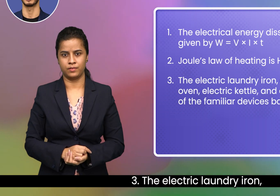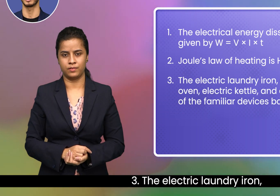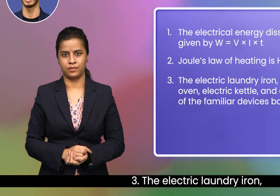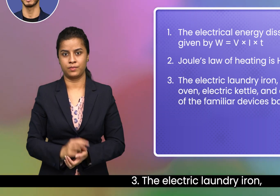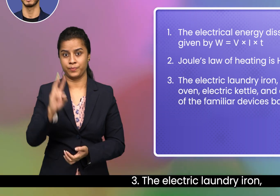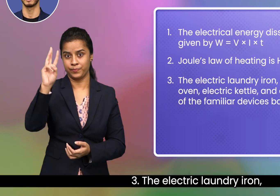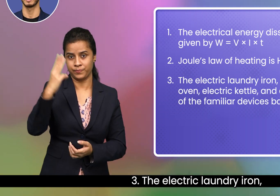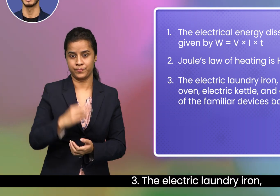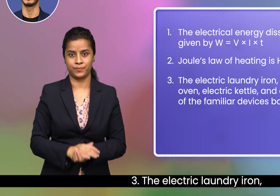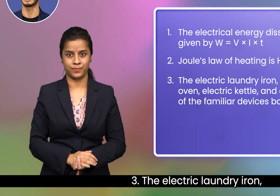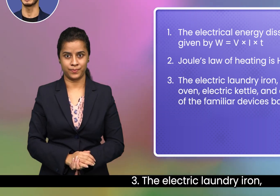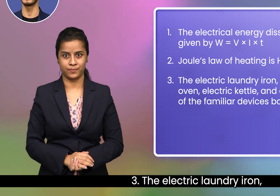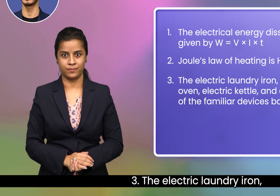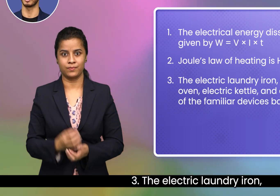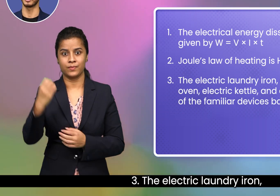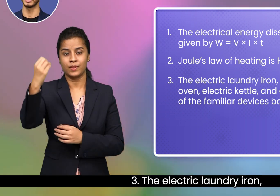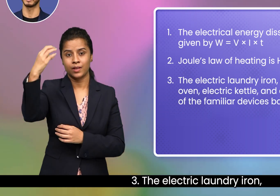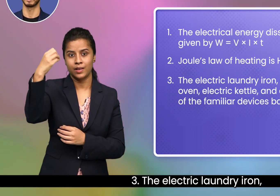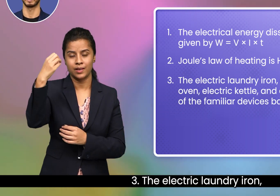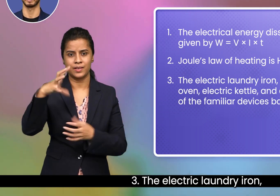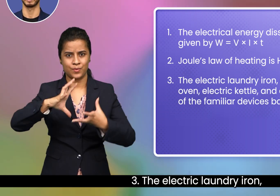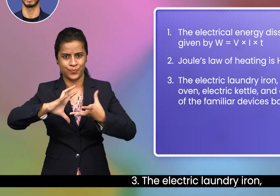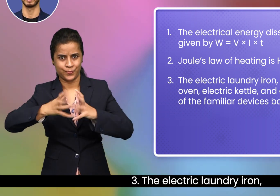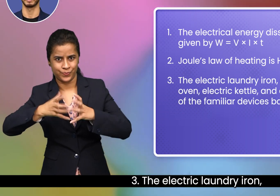Point number 3. The electric laundry,